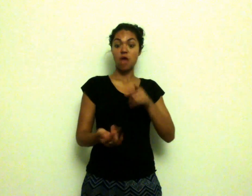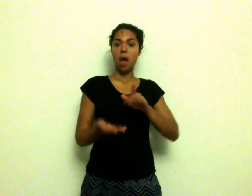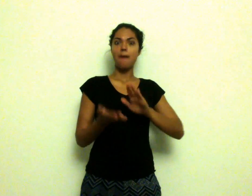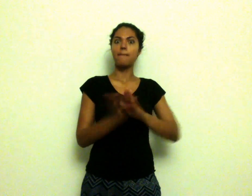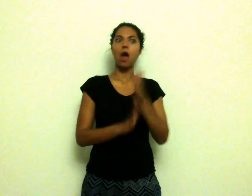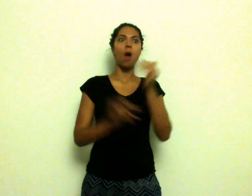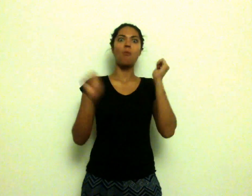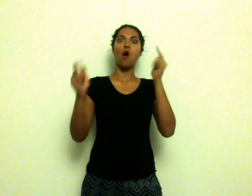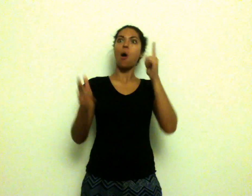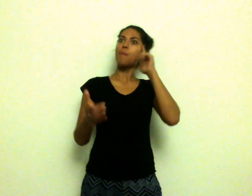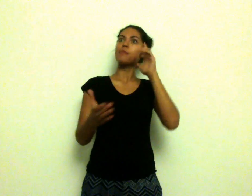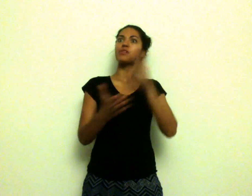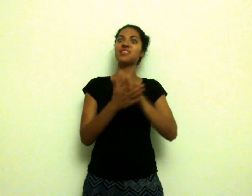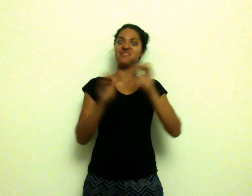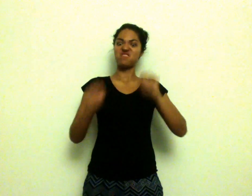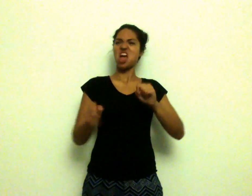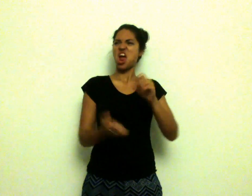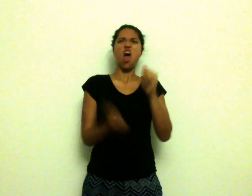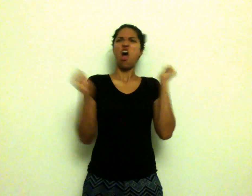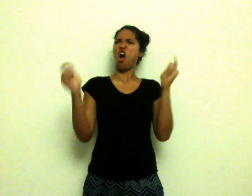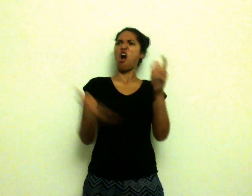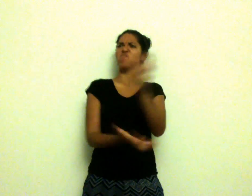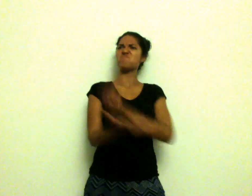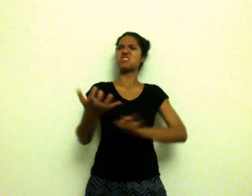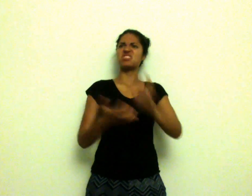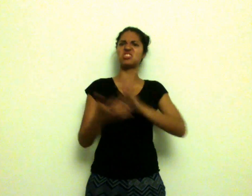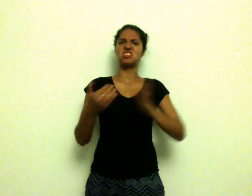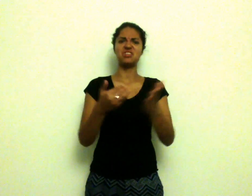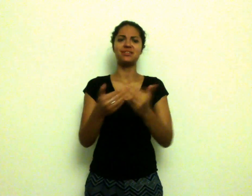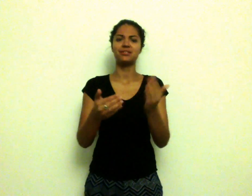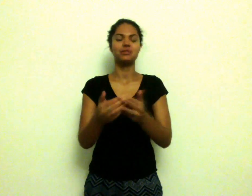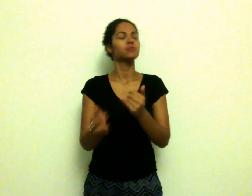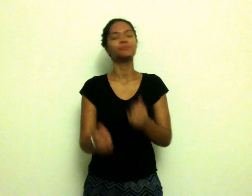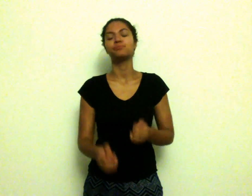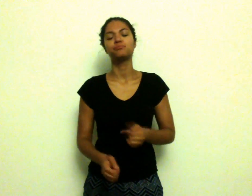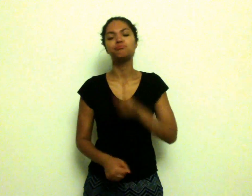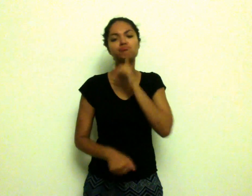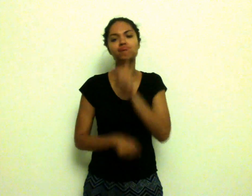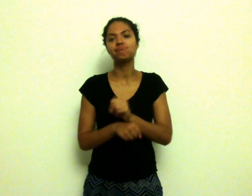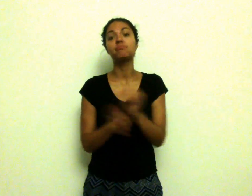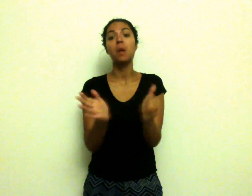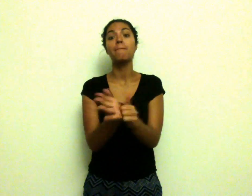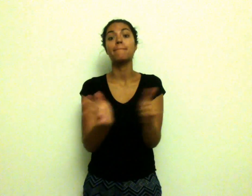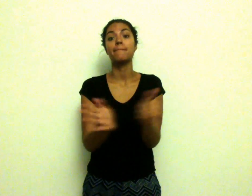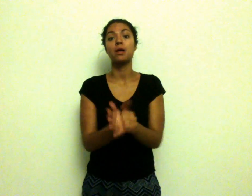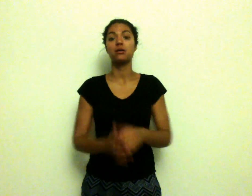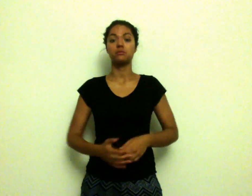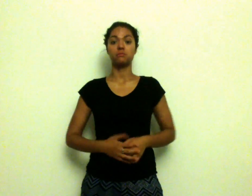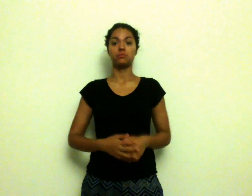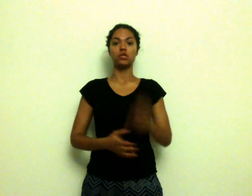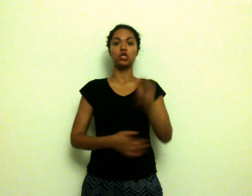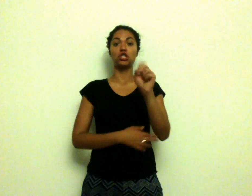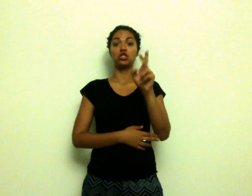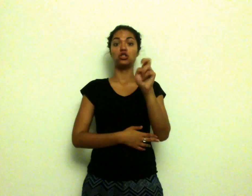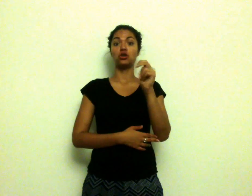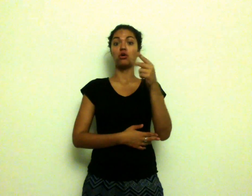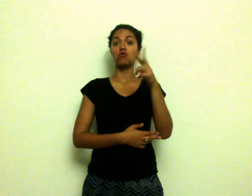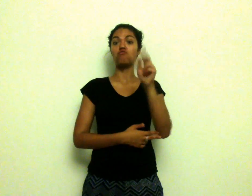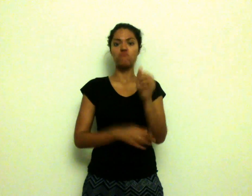some unqualified non-negotiables. Shankara himself said that. Shankara dealt with this truth on the